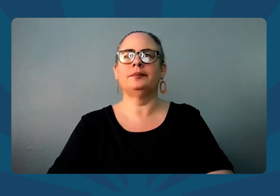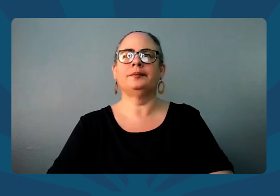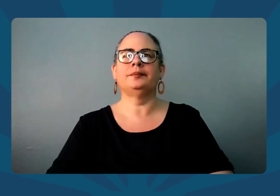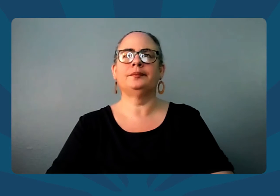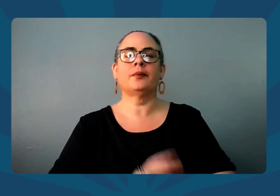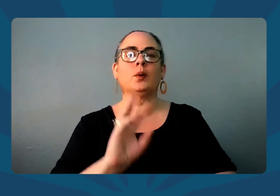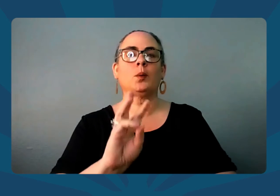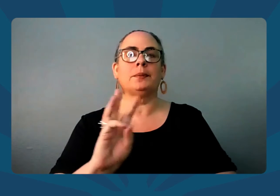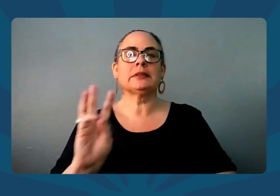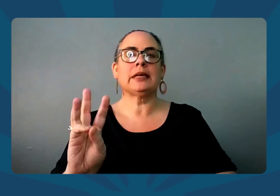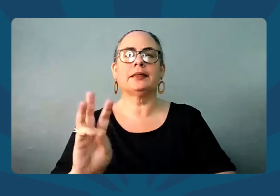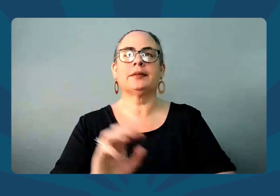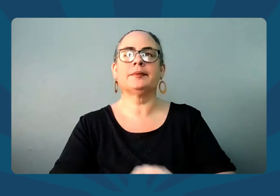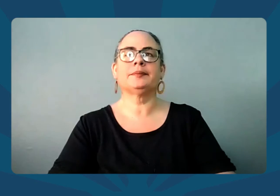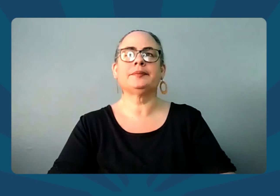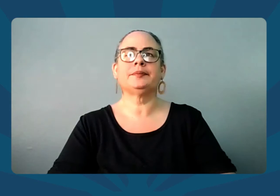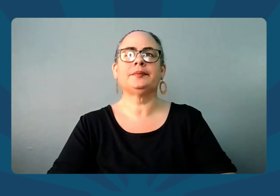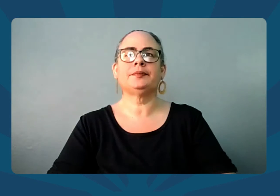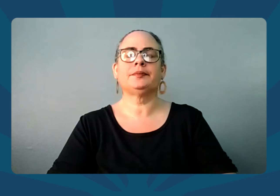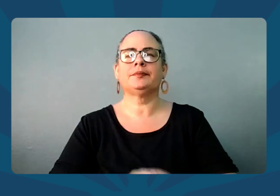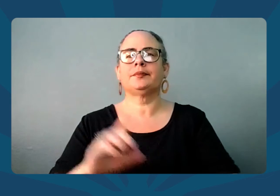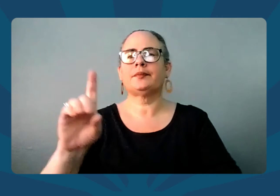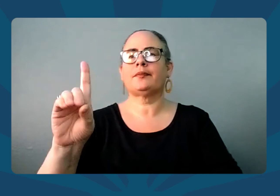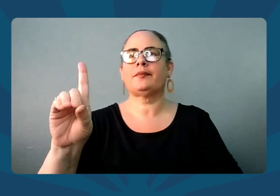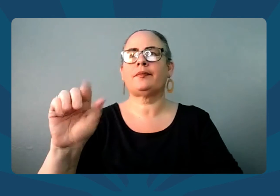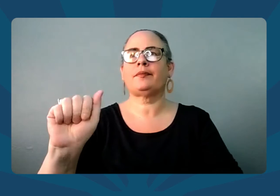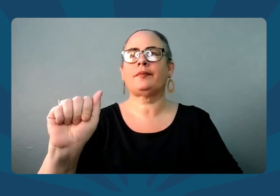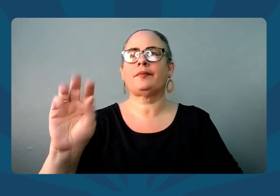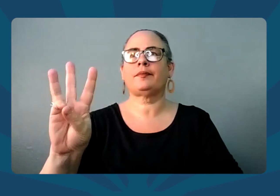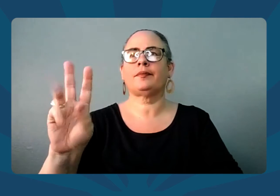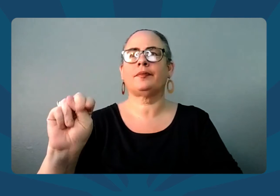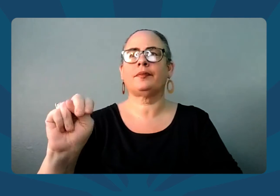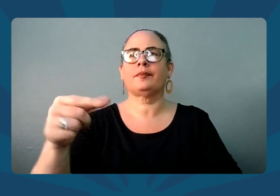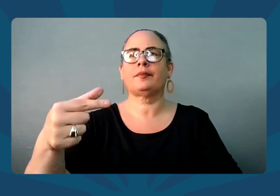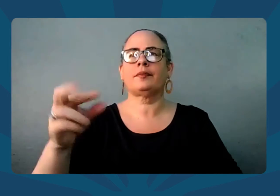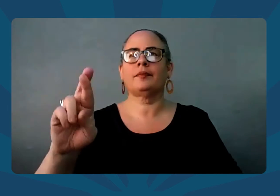Campaign funding traditional. Website